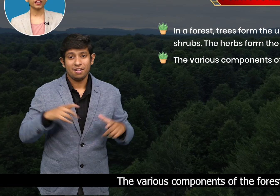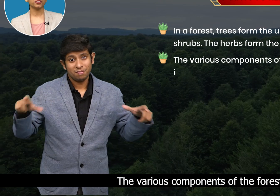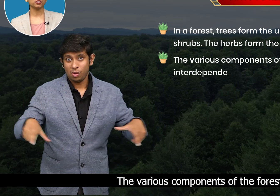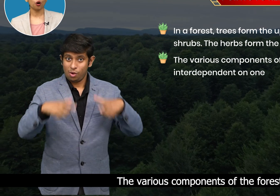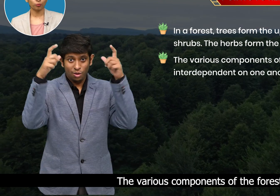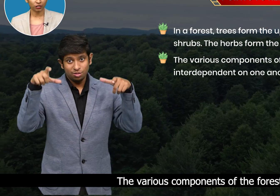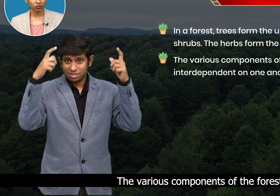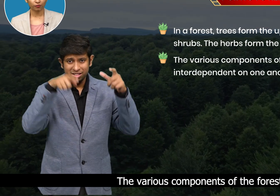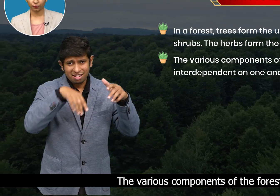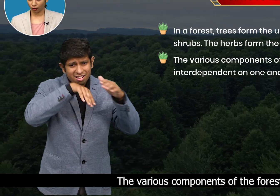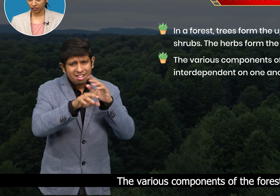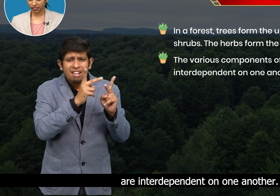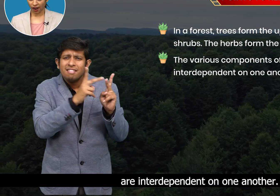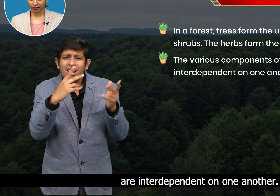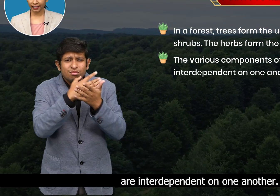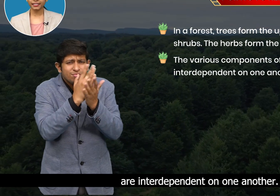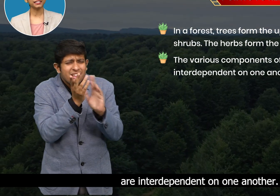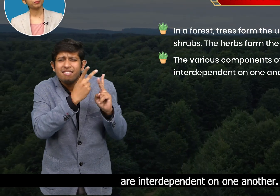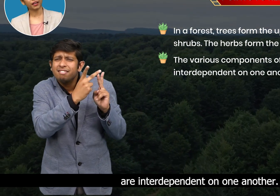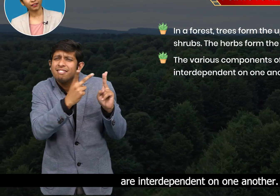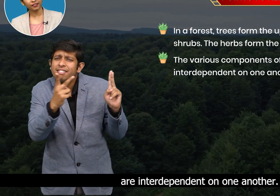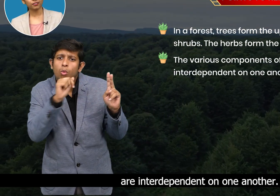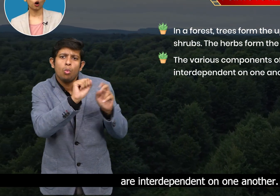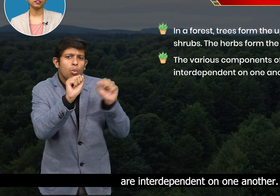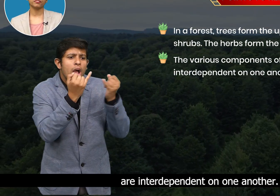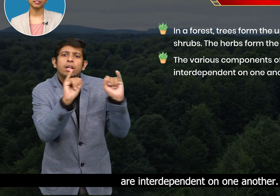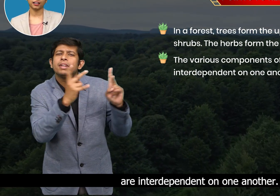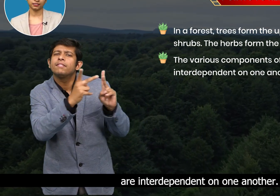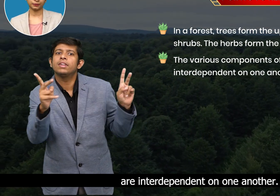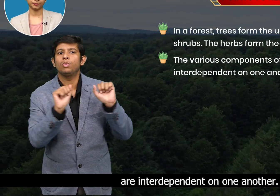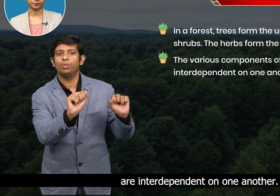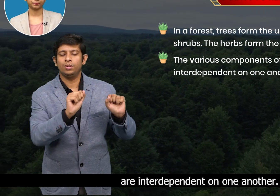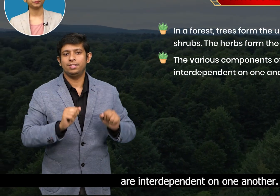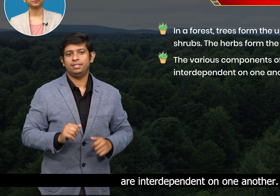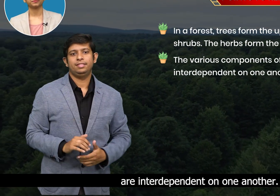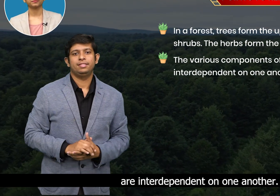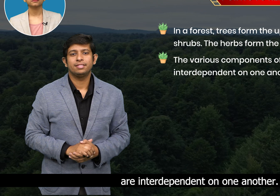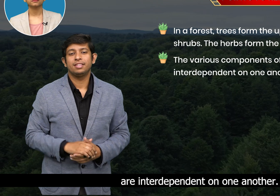The various components of the forest are interdependent on one another.